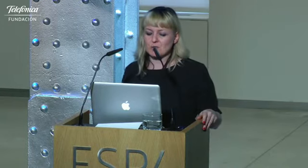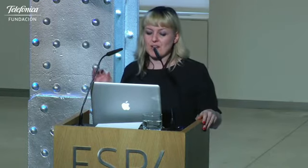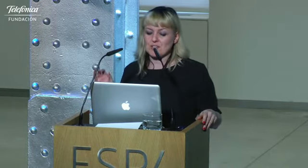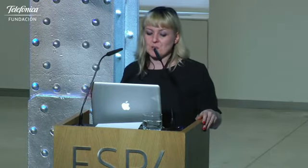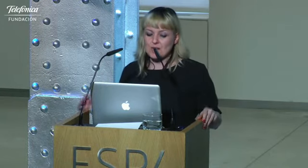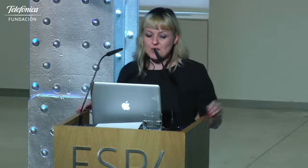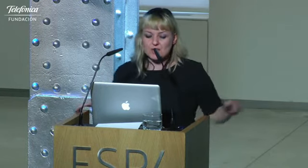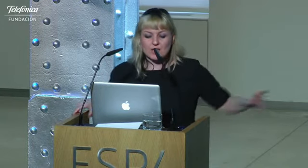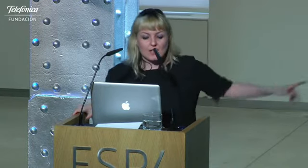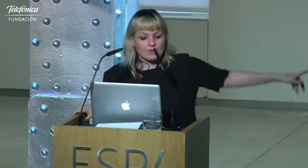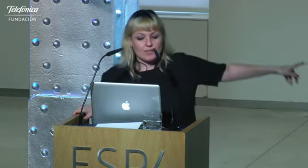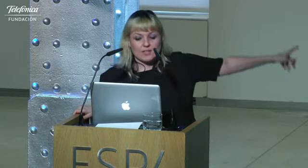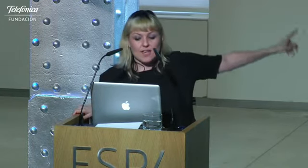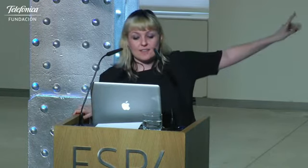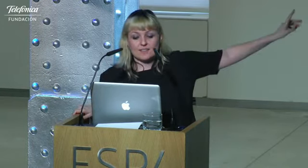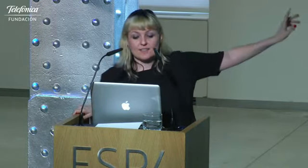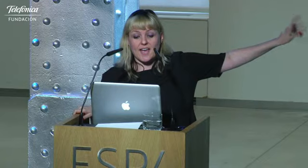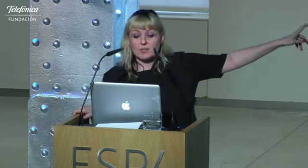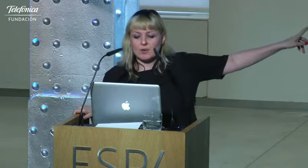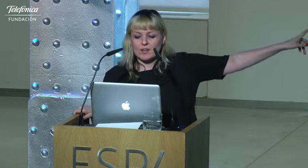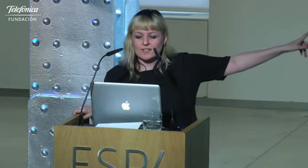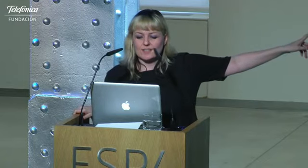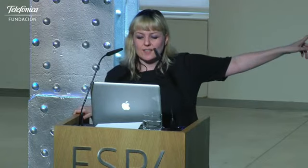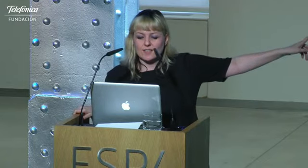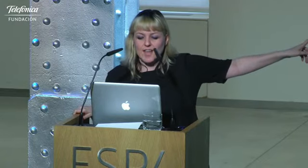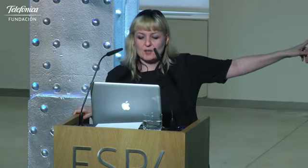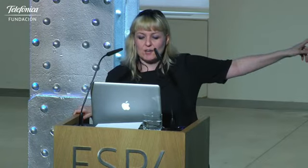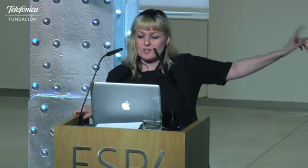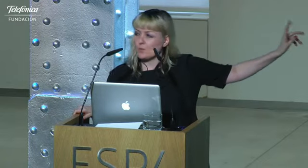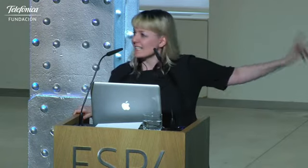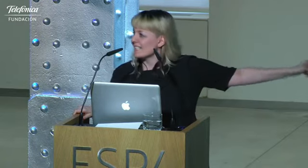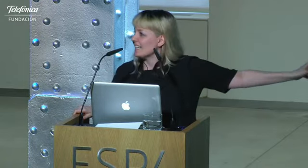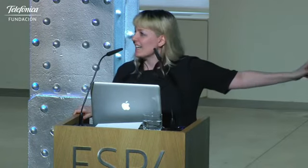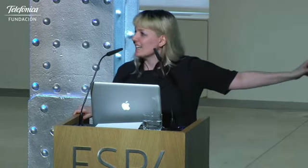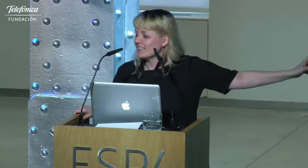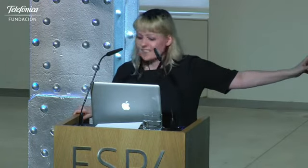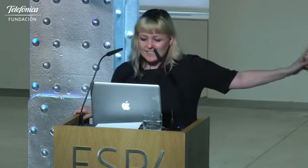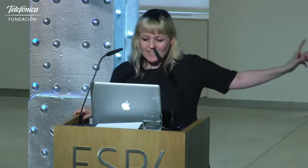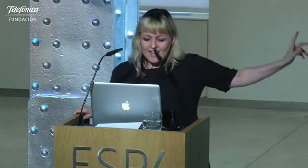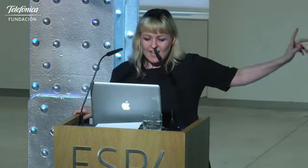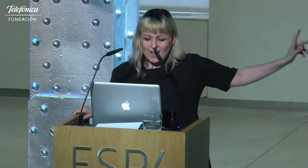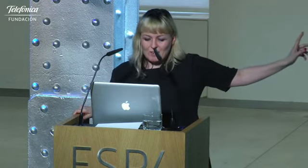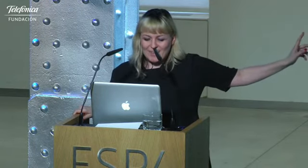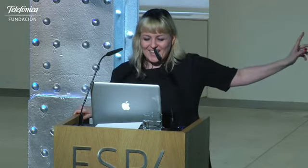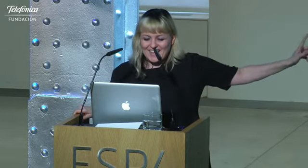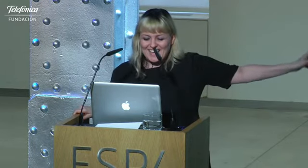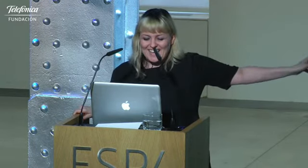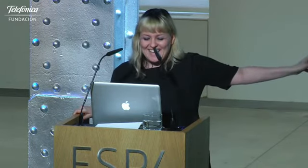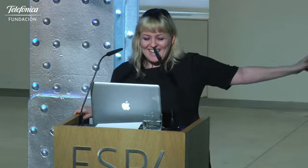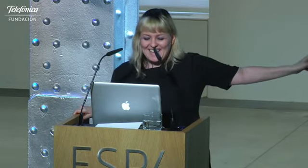to write a speech for this android. Android is the one sitting down.